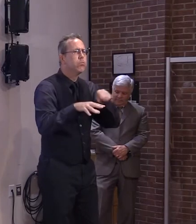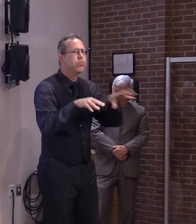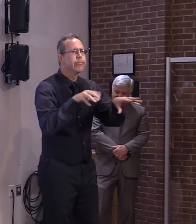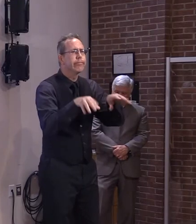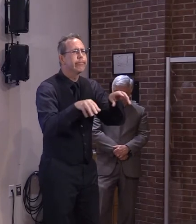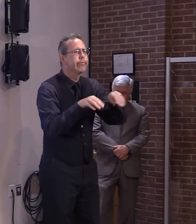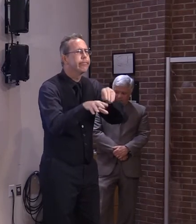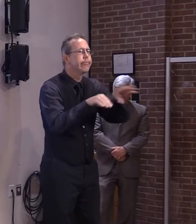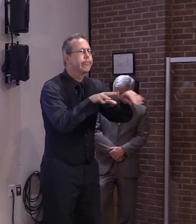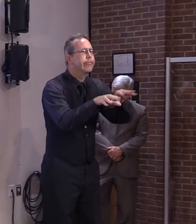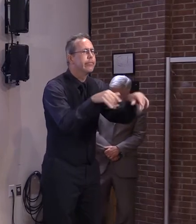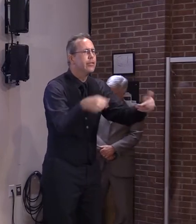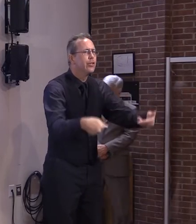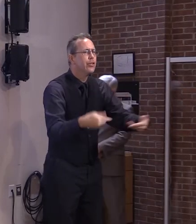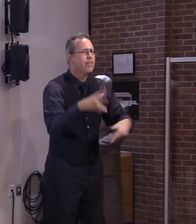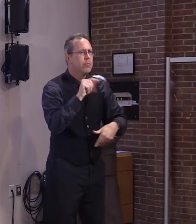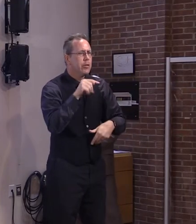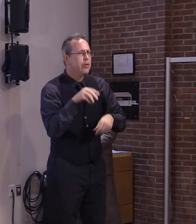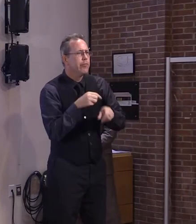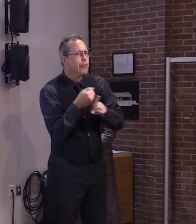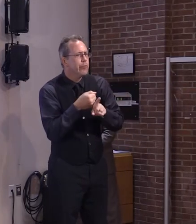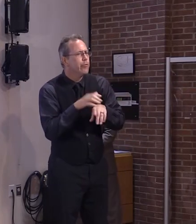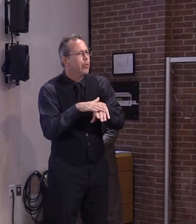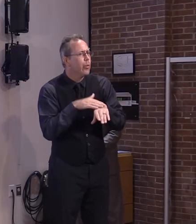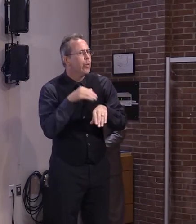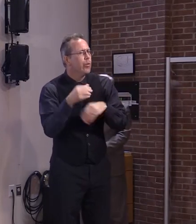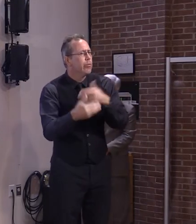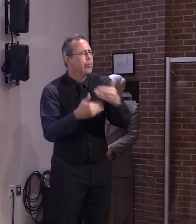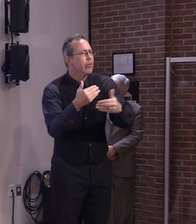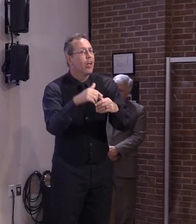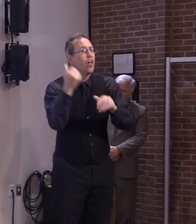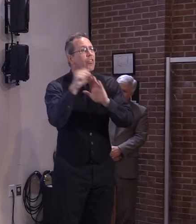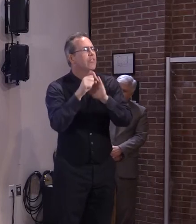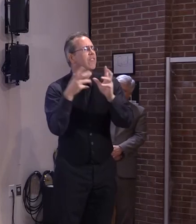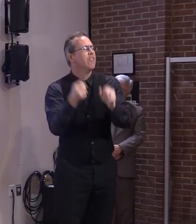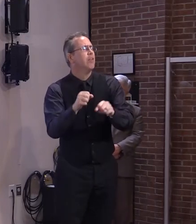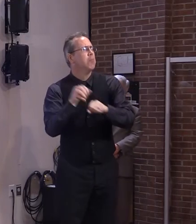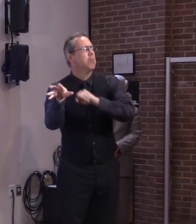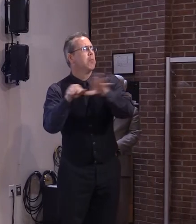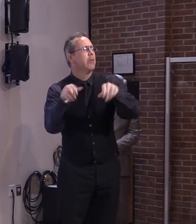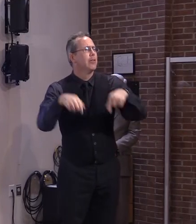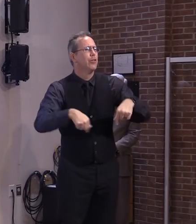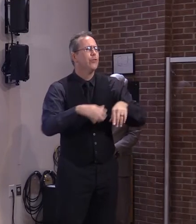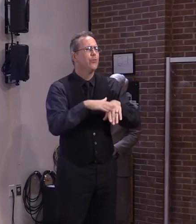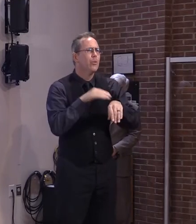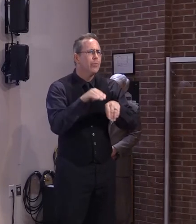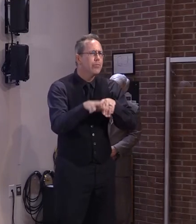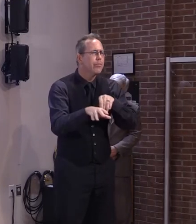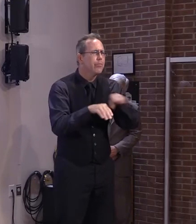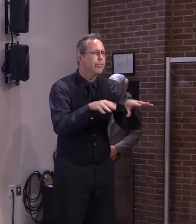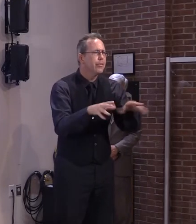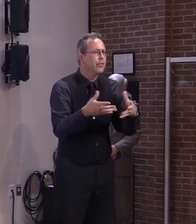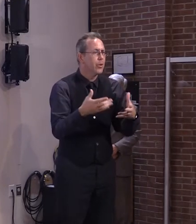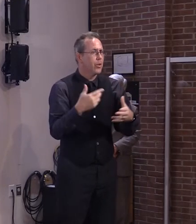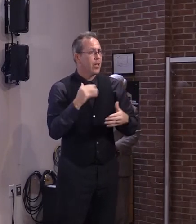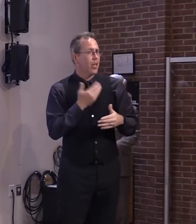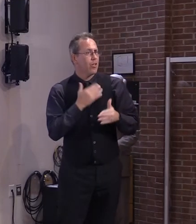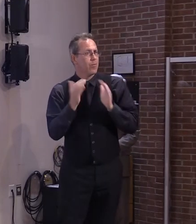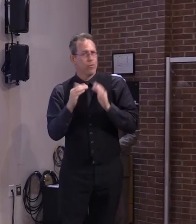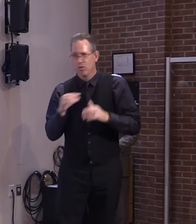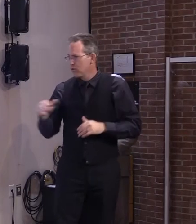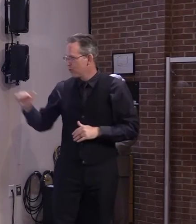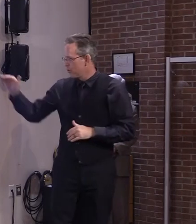places. But the good news is that our case counts are dramatically lower than them. Even the states that are improving, our rates are lower than them.